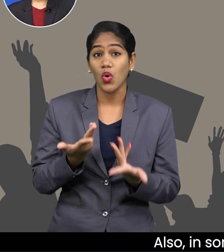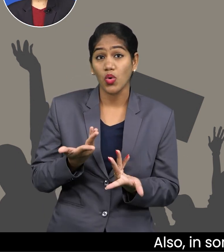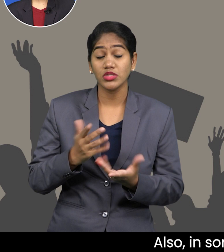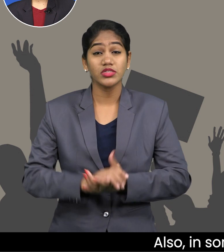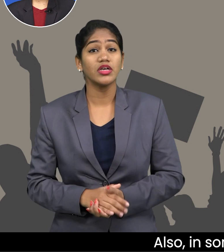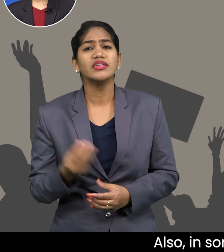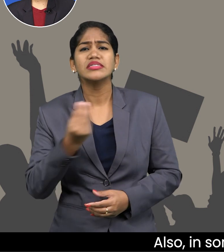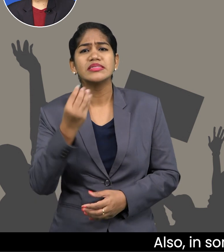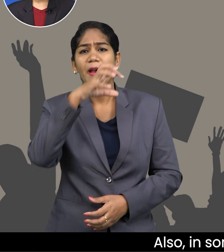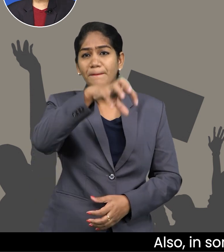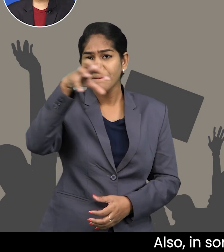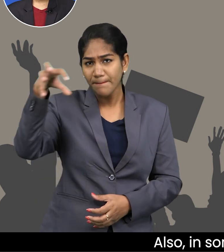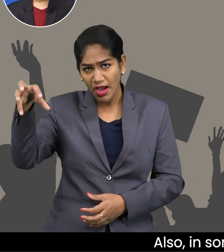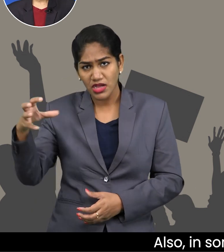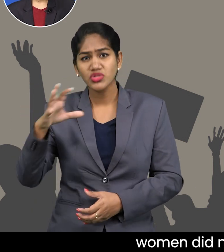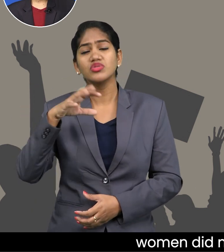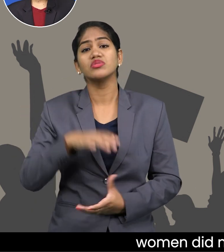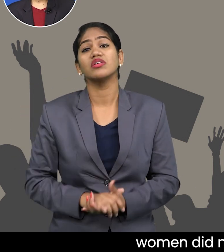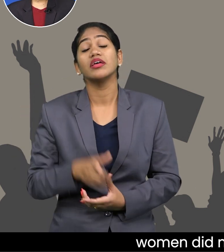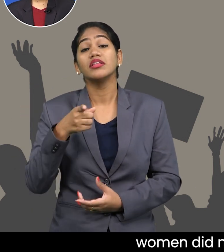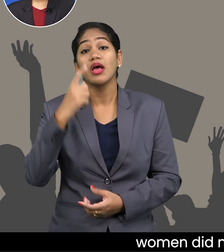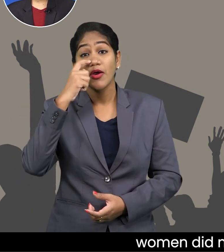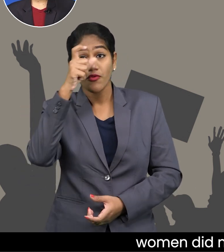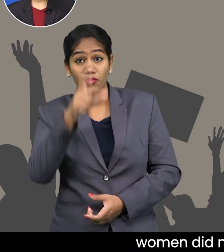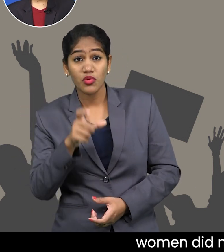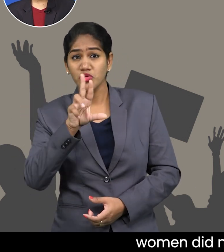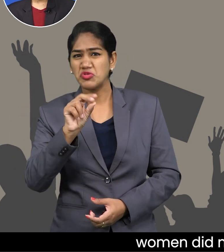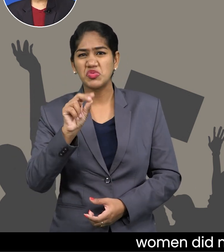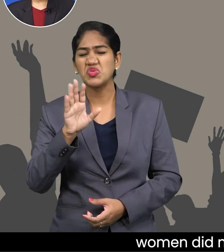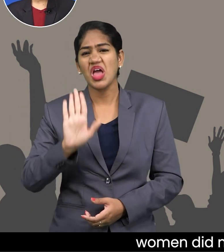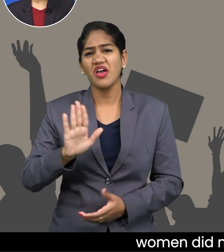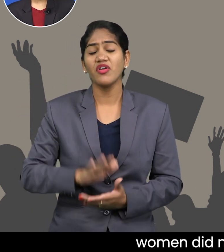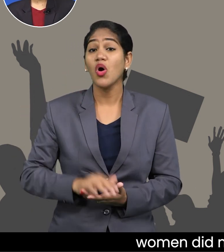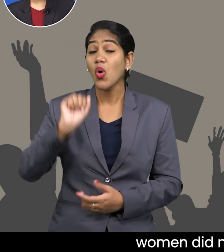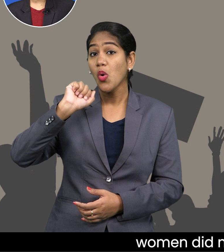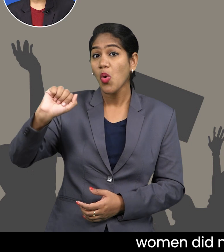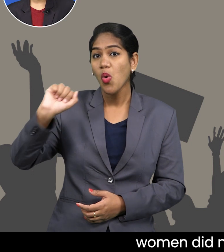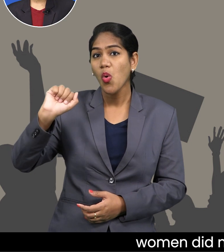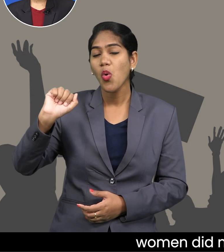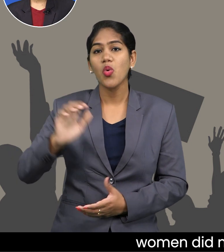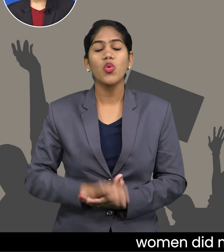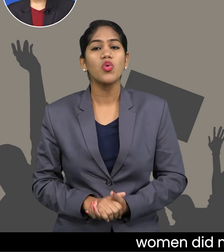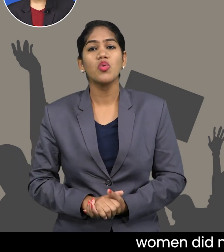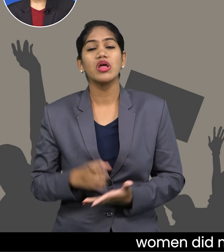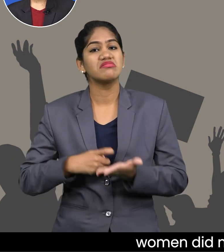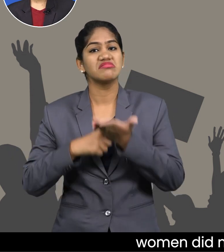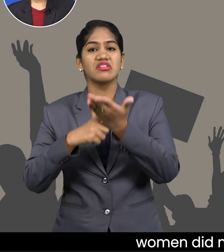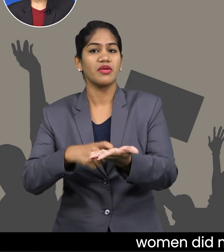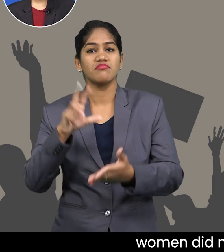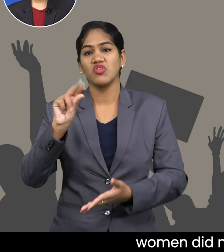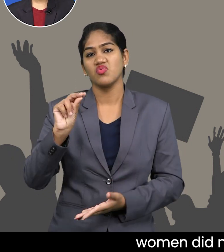Also, in some parts of the country, women did not have their own identity.